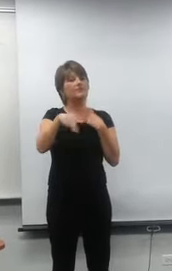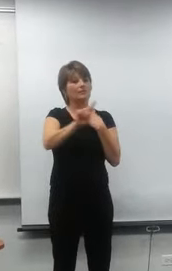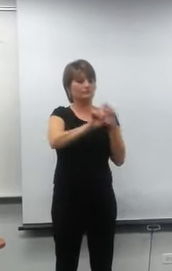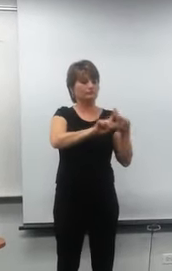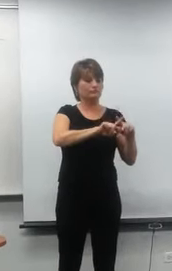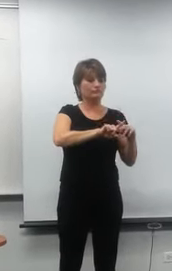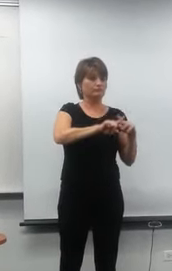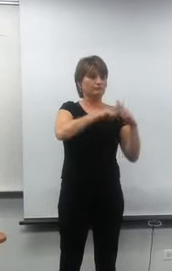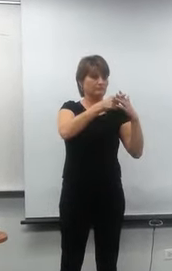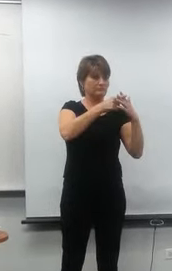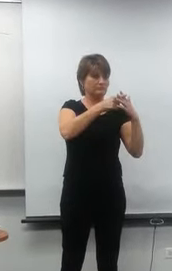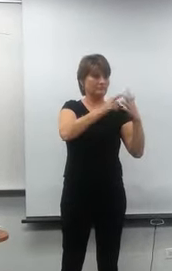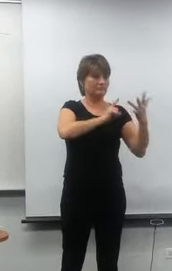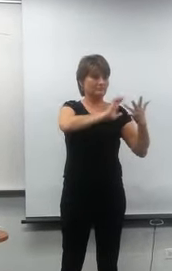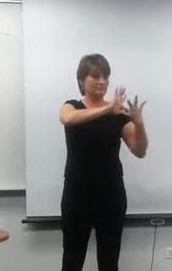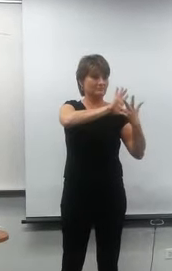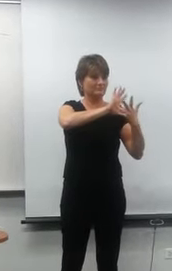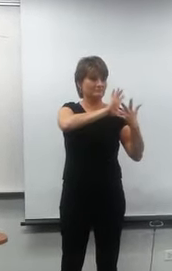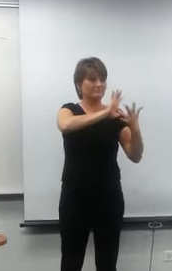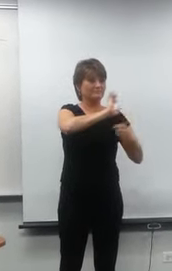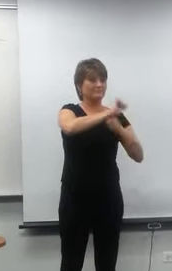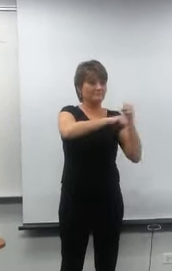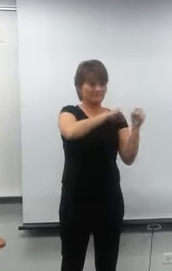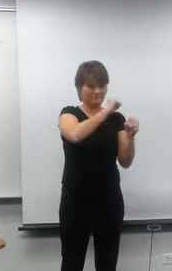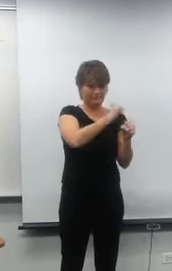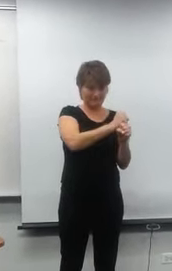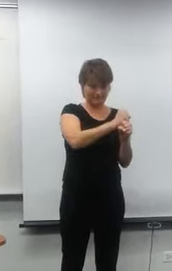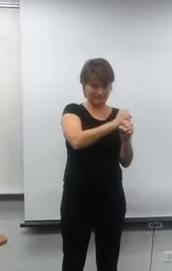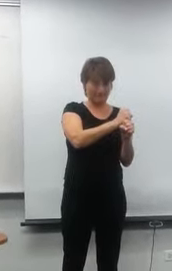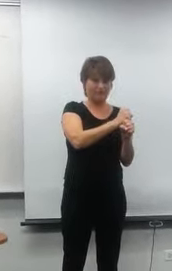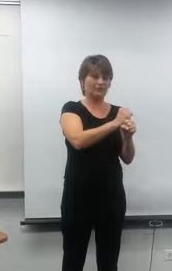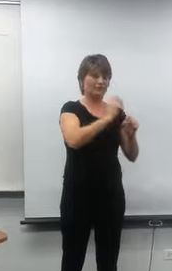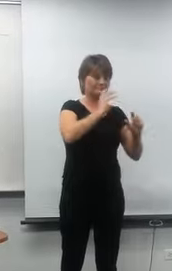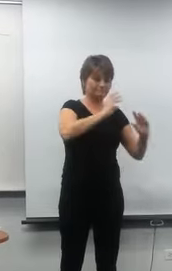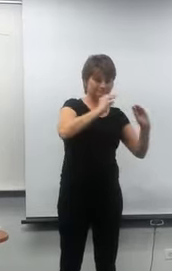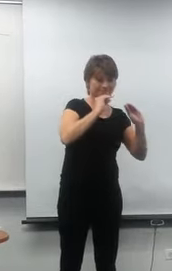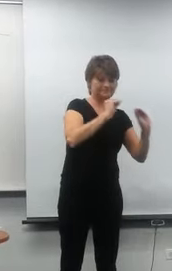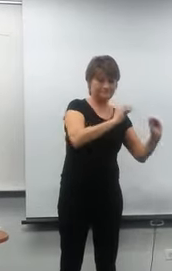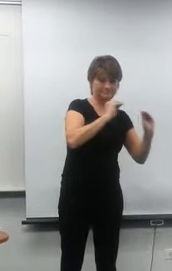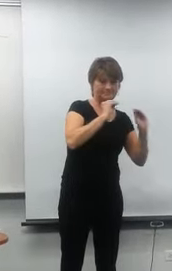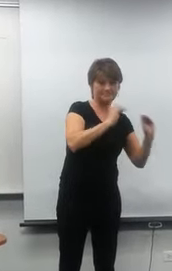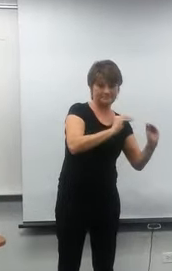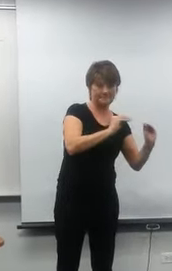if they continue the program, or if that isn't the right fit for just a 5-minute video?